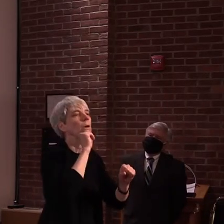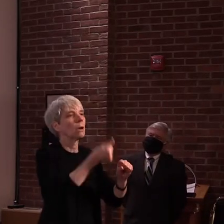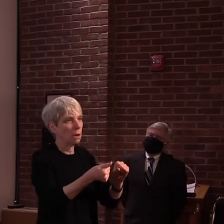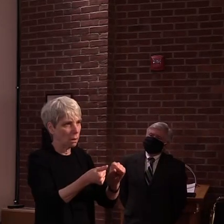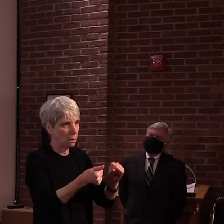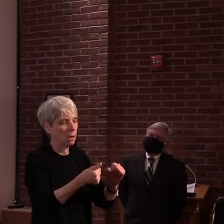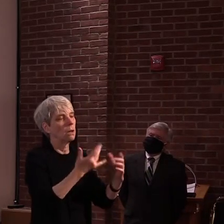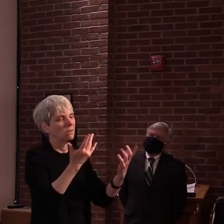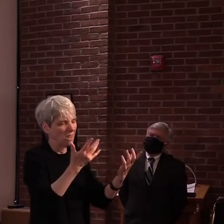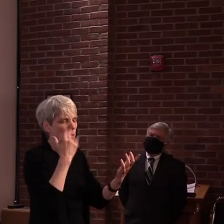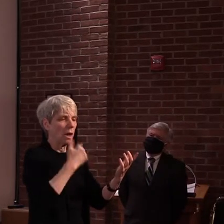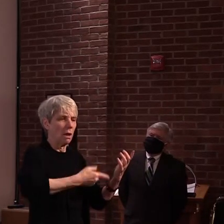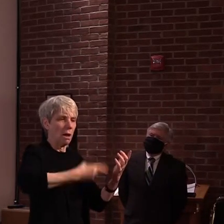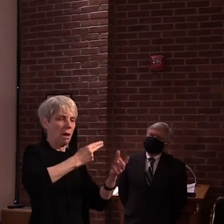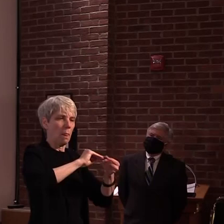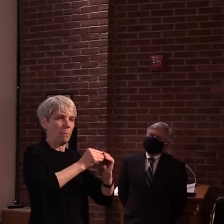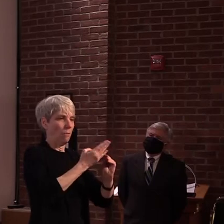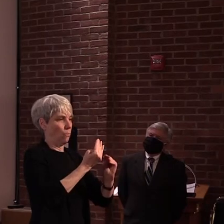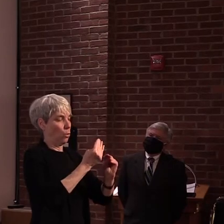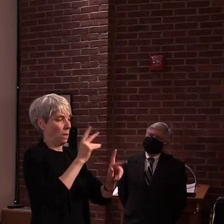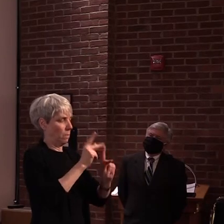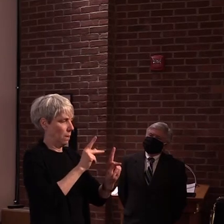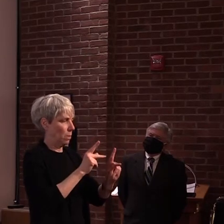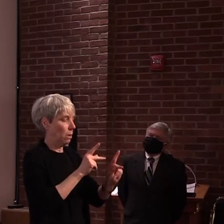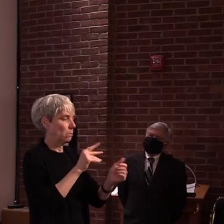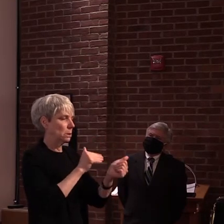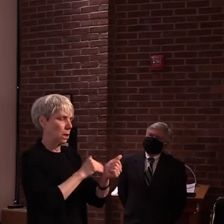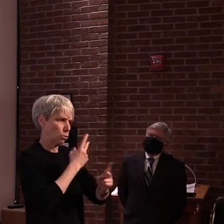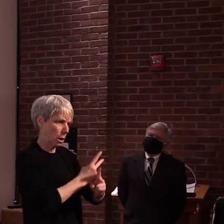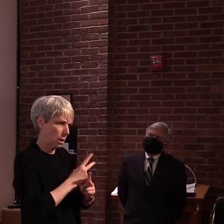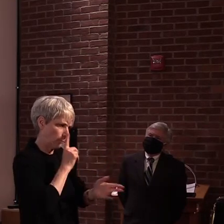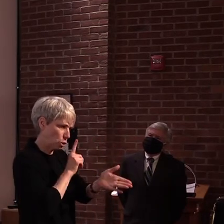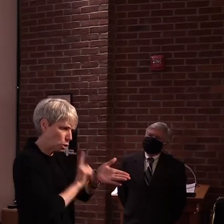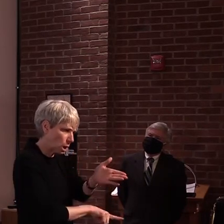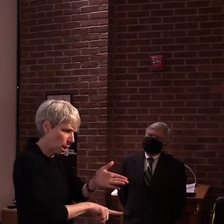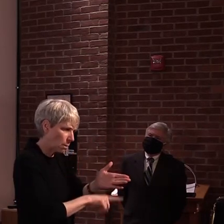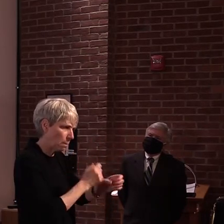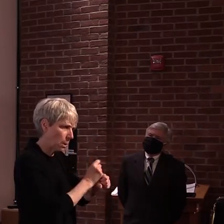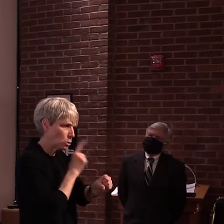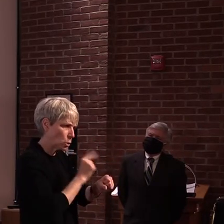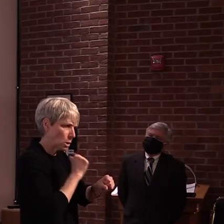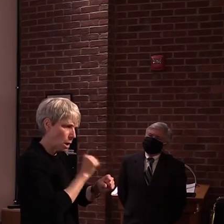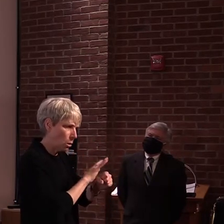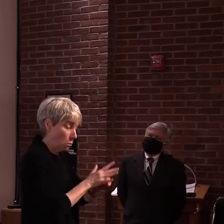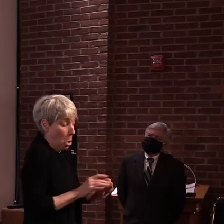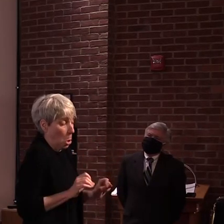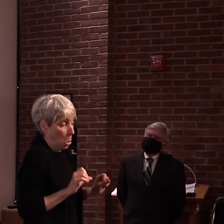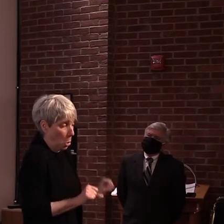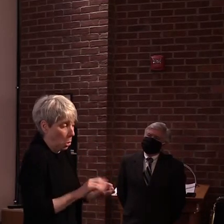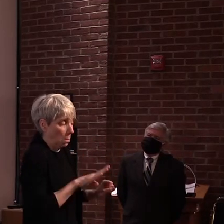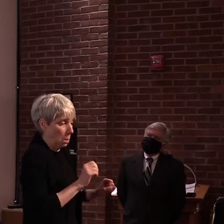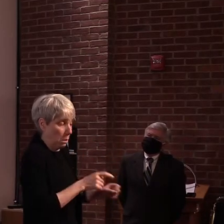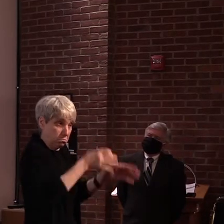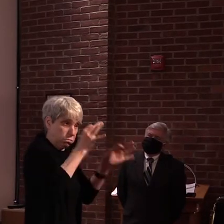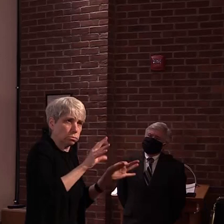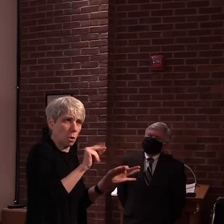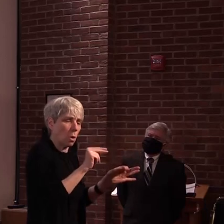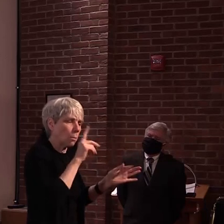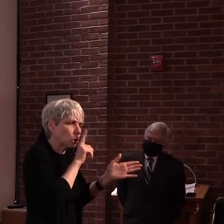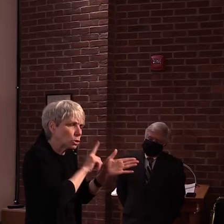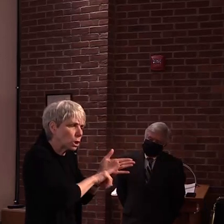rate of clinical judgment being exercised that says we ought to consider COVID for the reasons this person's